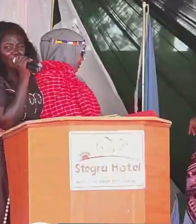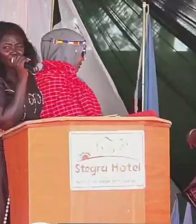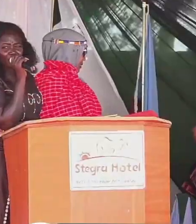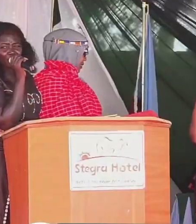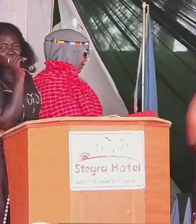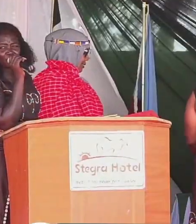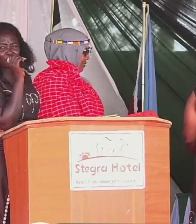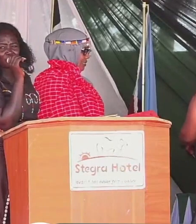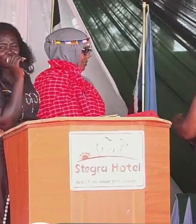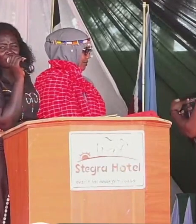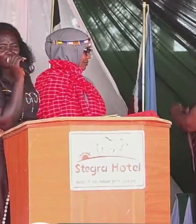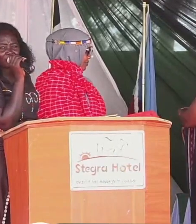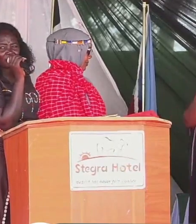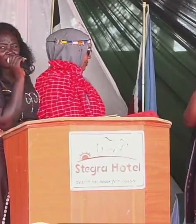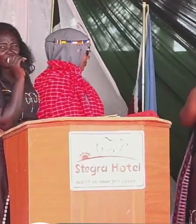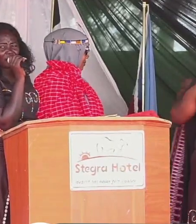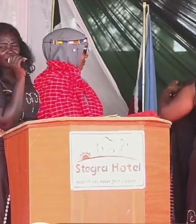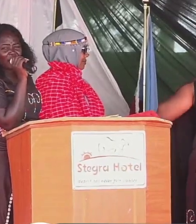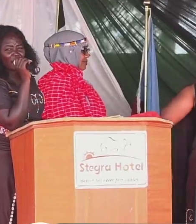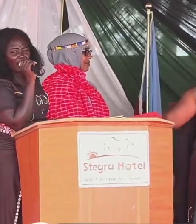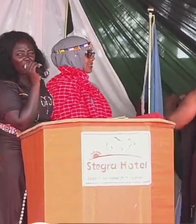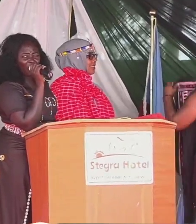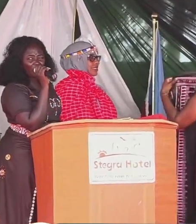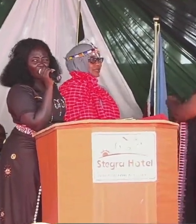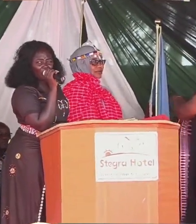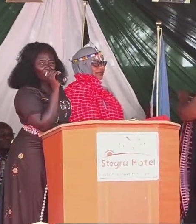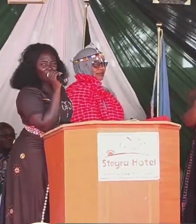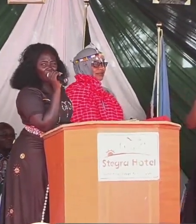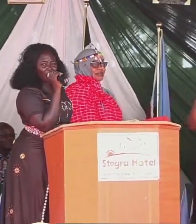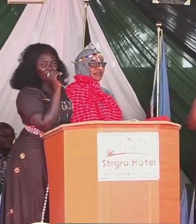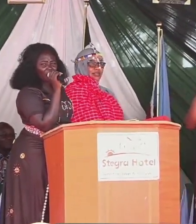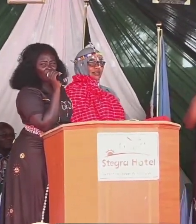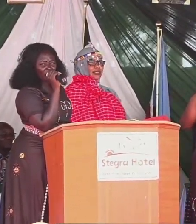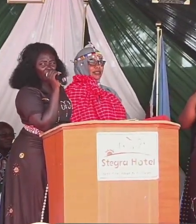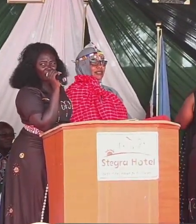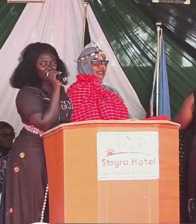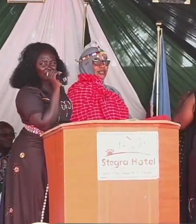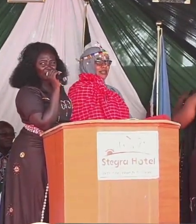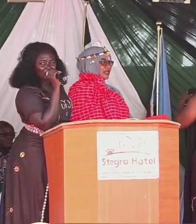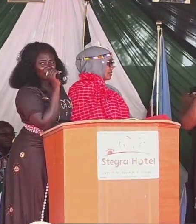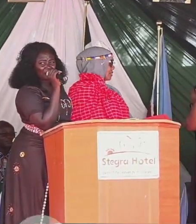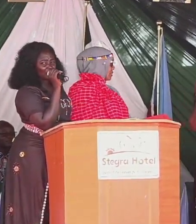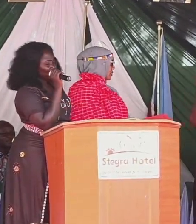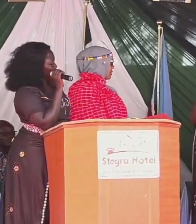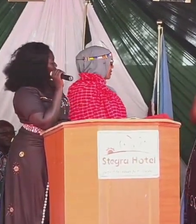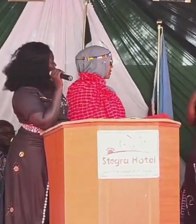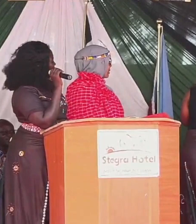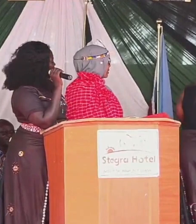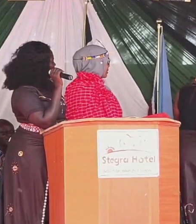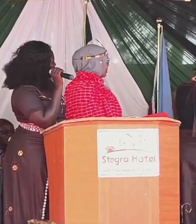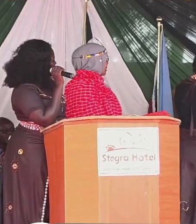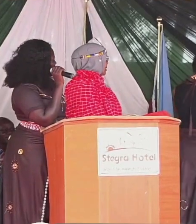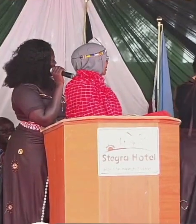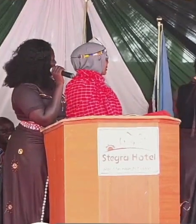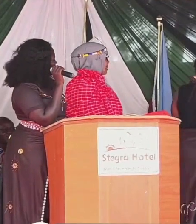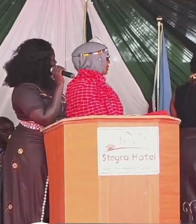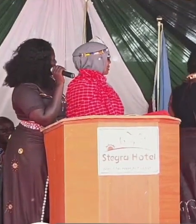Leso za kishutu. DJ iki hapa kama nakurona.